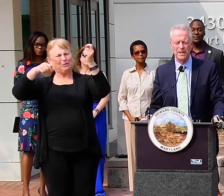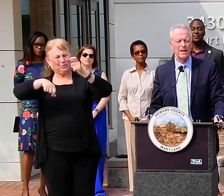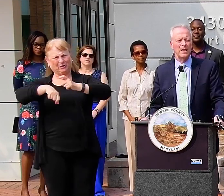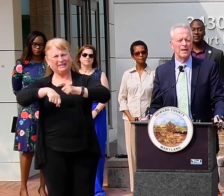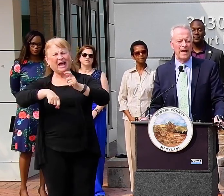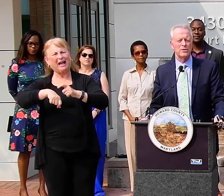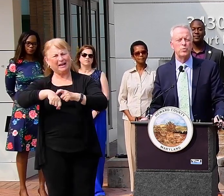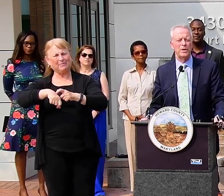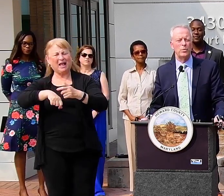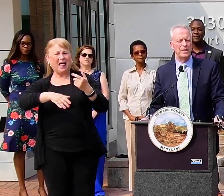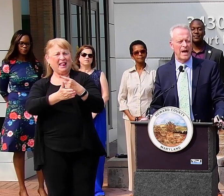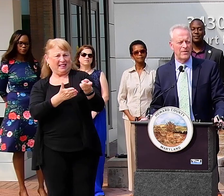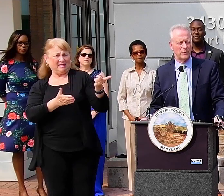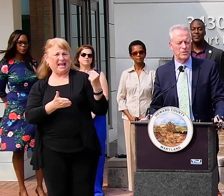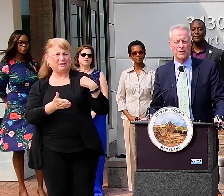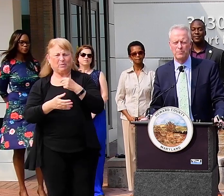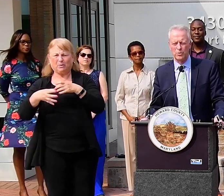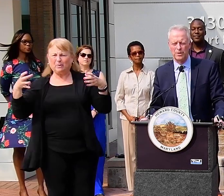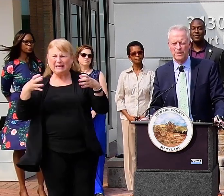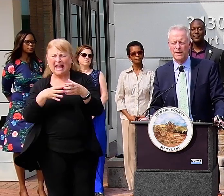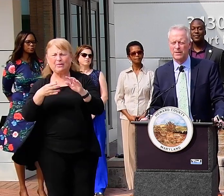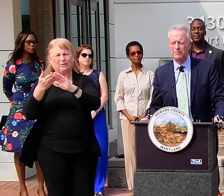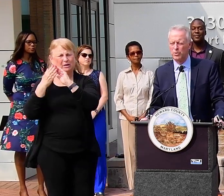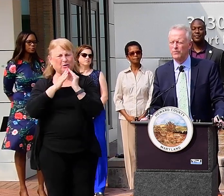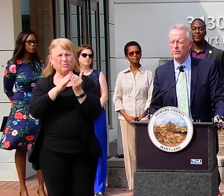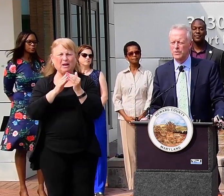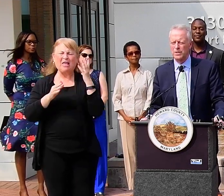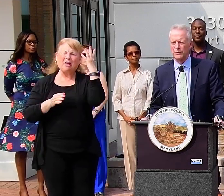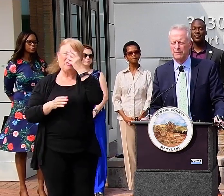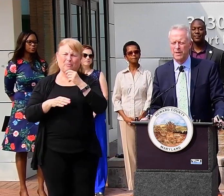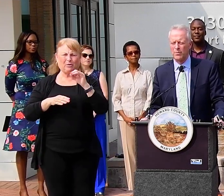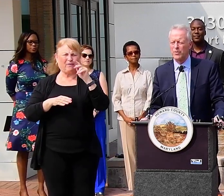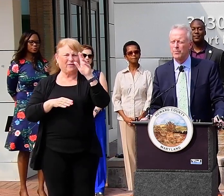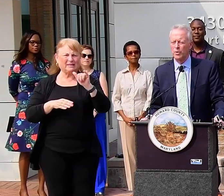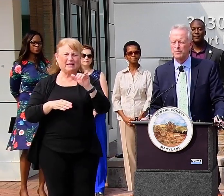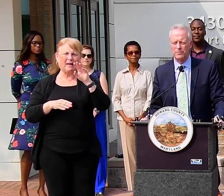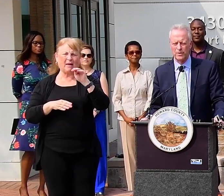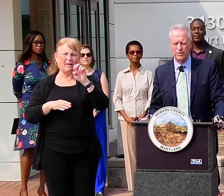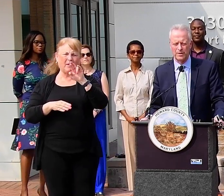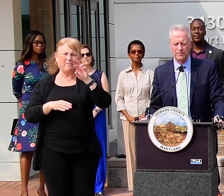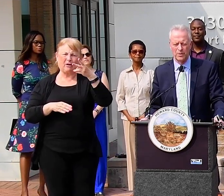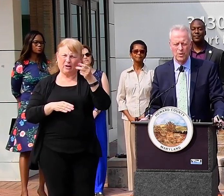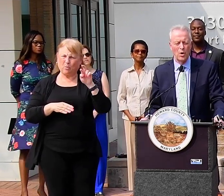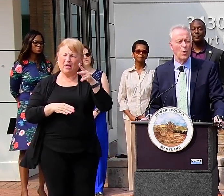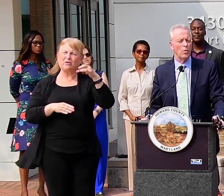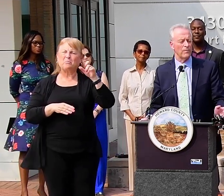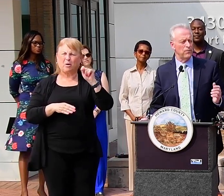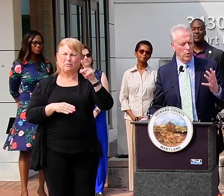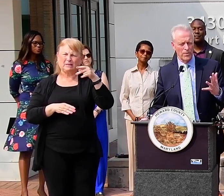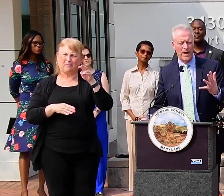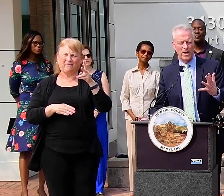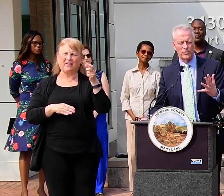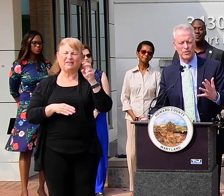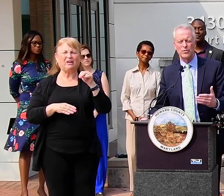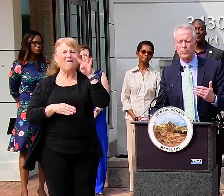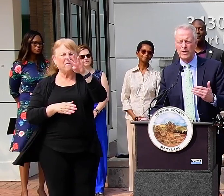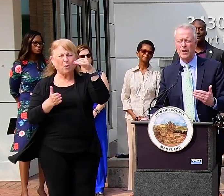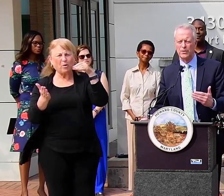time. Last week we gathered as a community at the beautiful facility Meriwether Post Pavilion, where